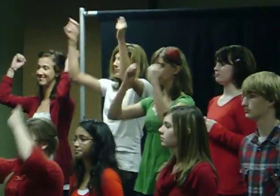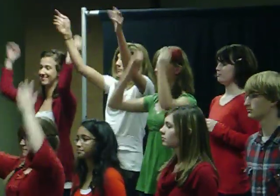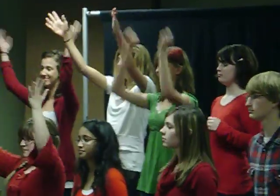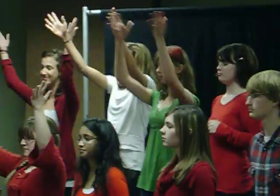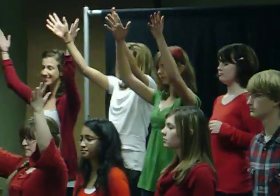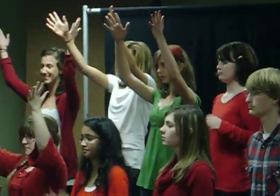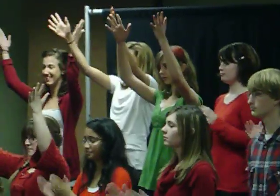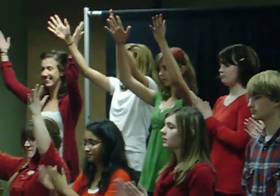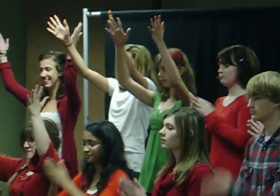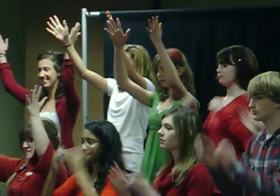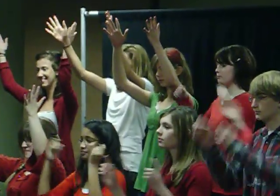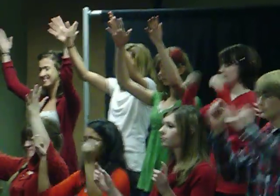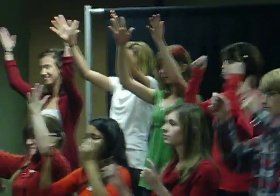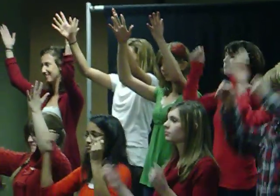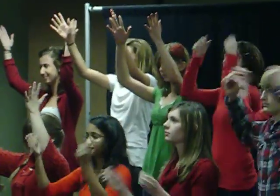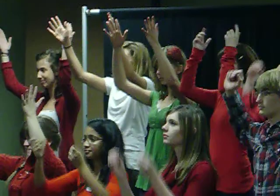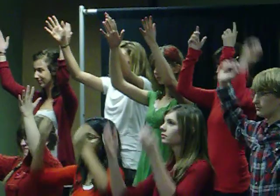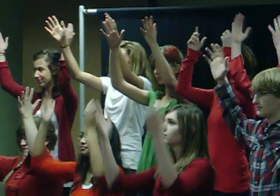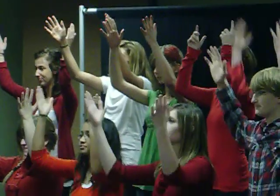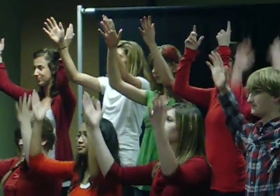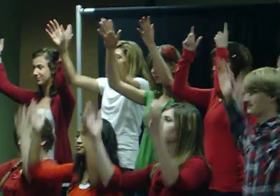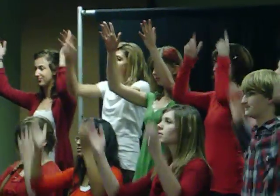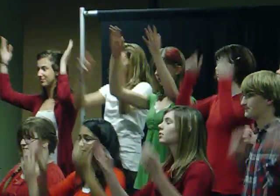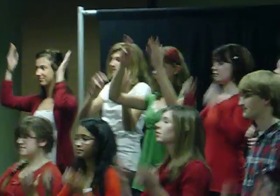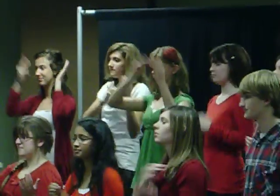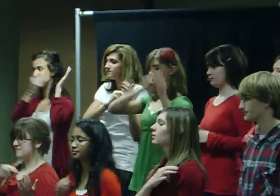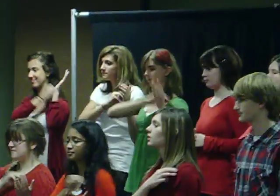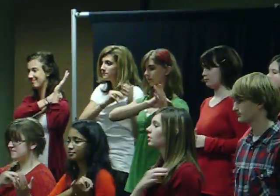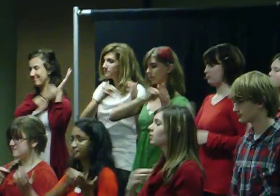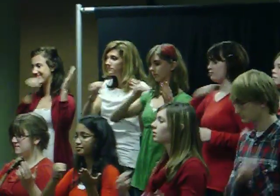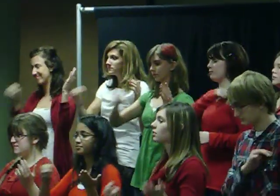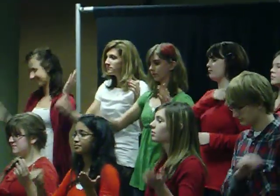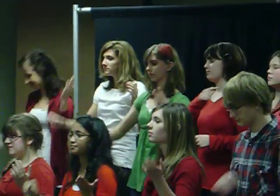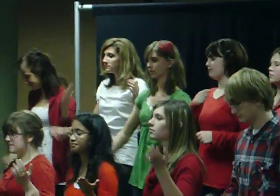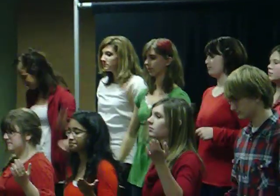Alleluia, Alleluia Alleluia,